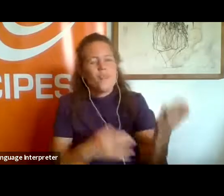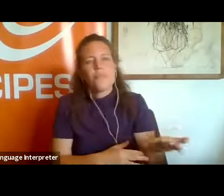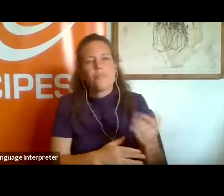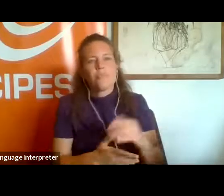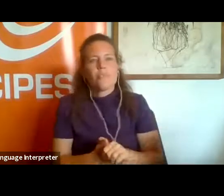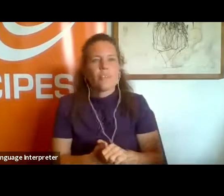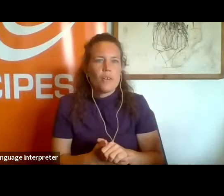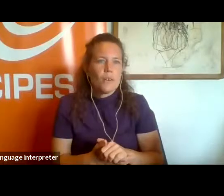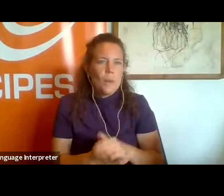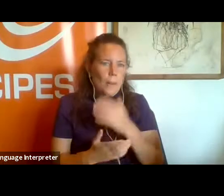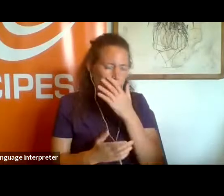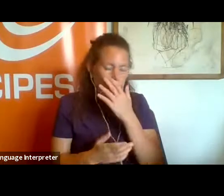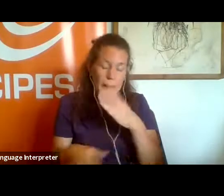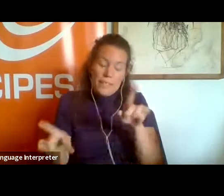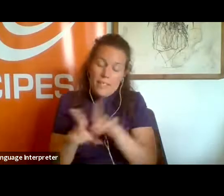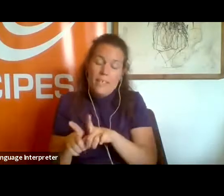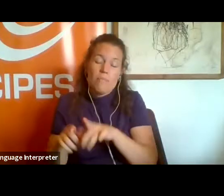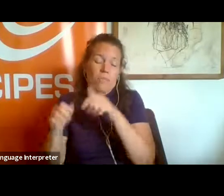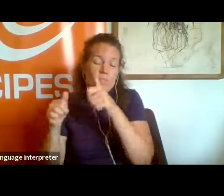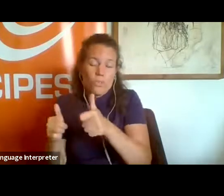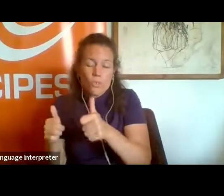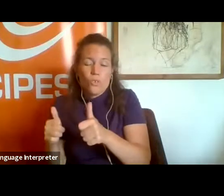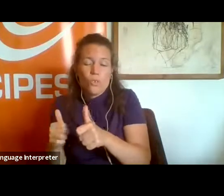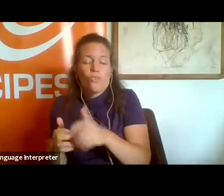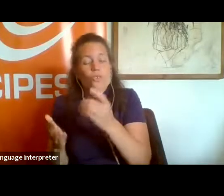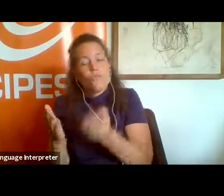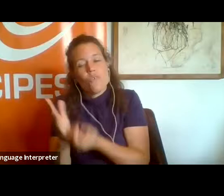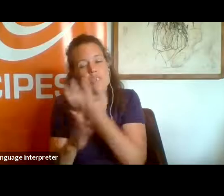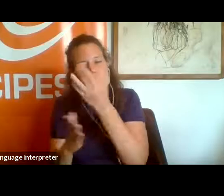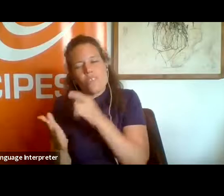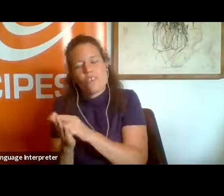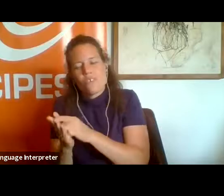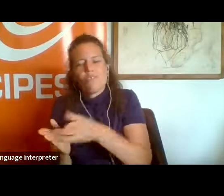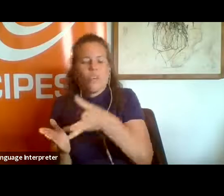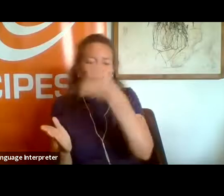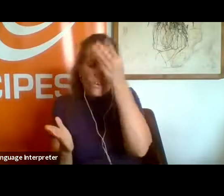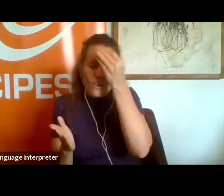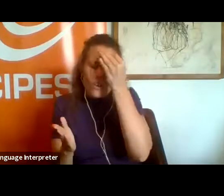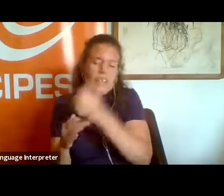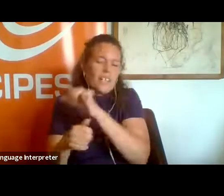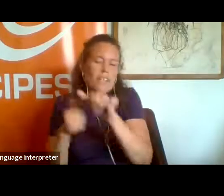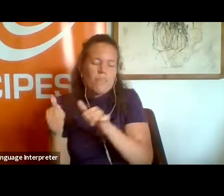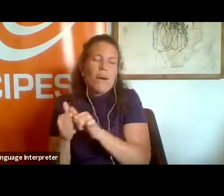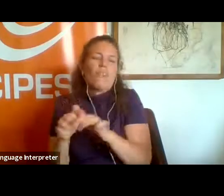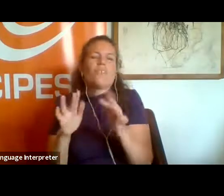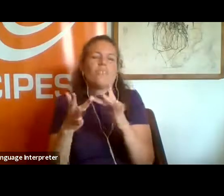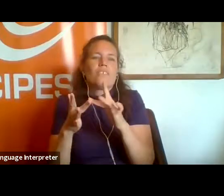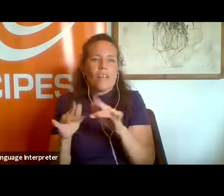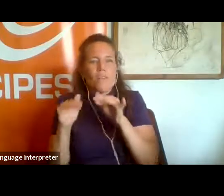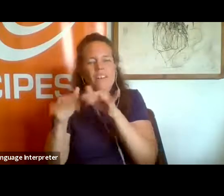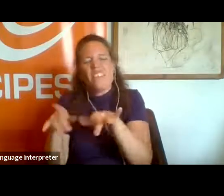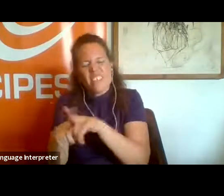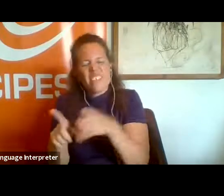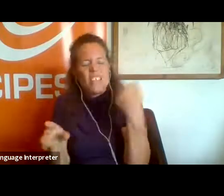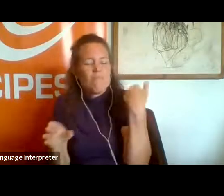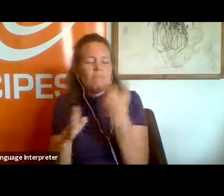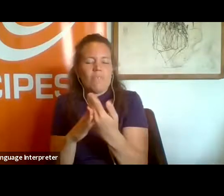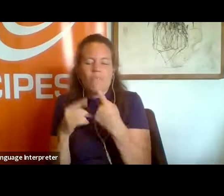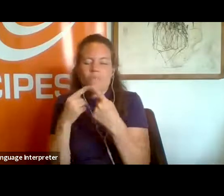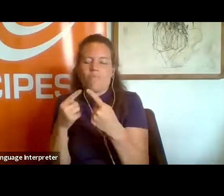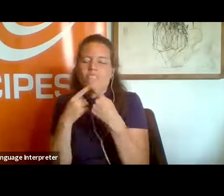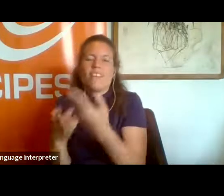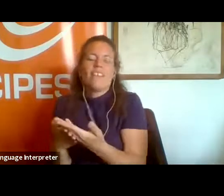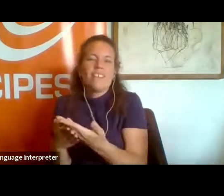it's a really good resource for learning about some of the cyber attacks that I mentioned and some that I haven't, and obviously gaining perspective